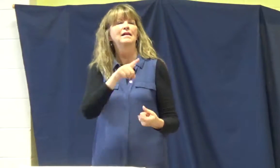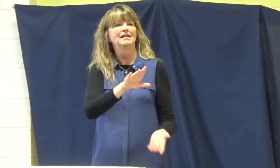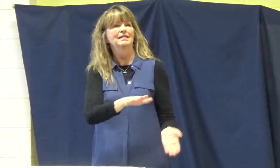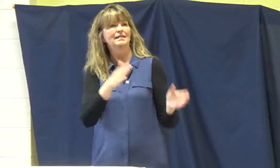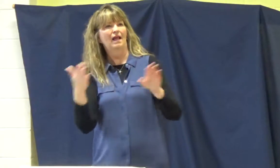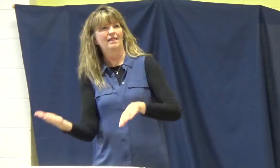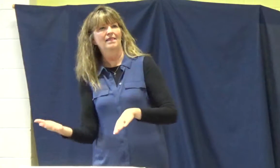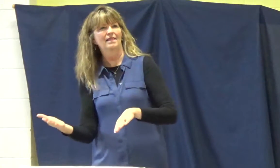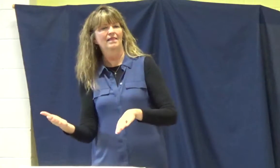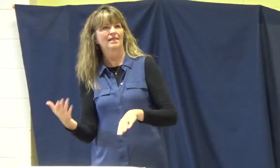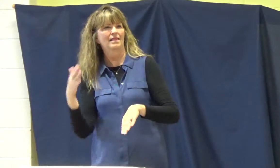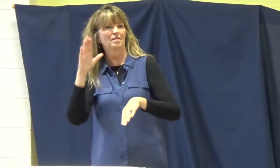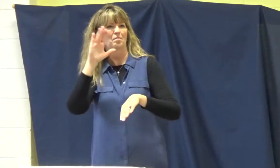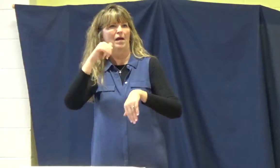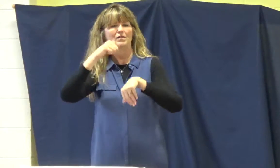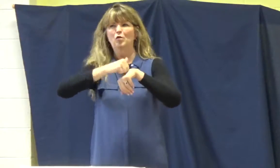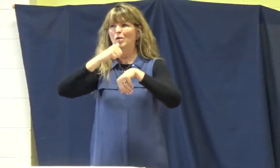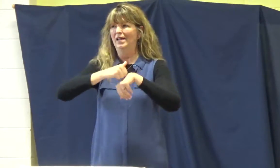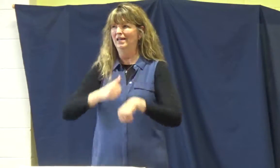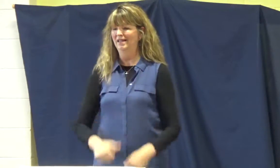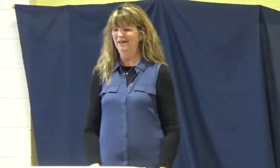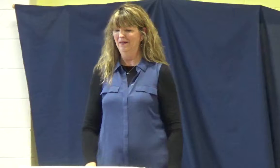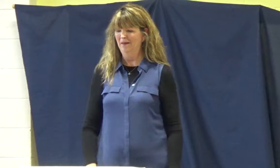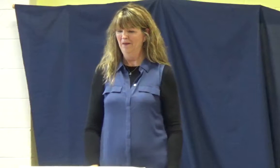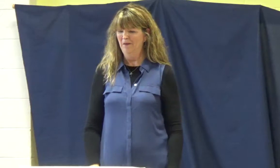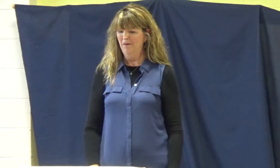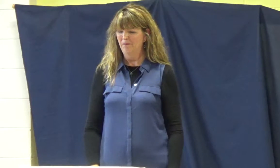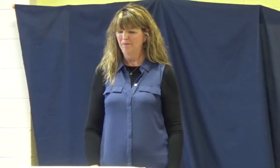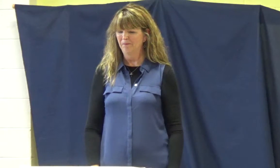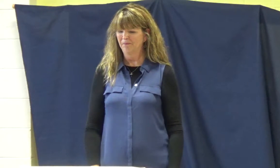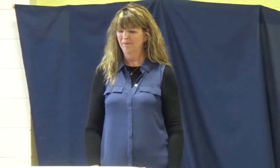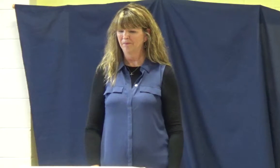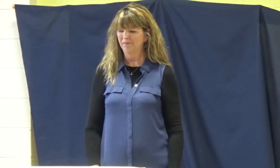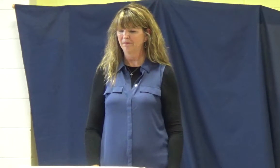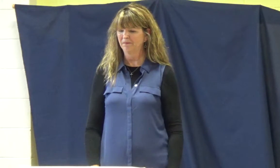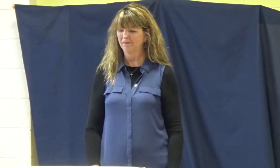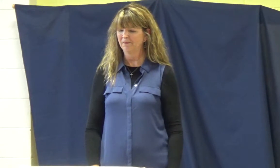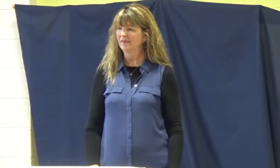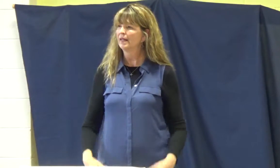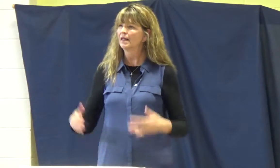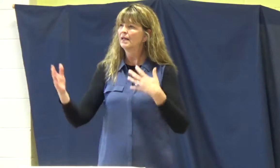Christ and was allowed to serve Christ until he was called home.